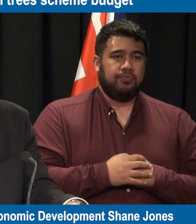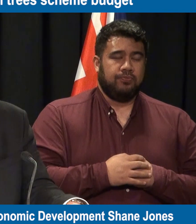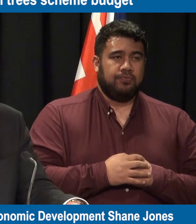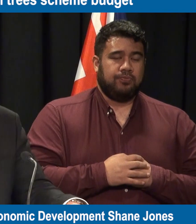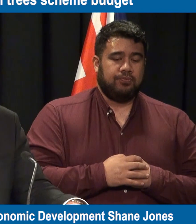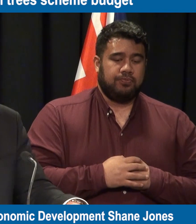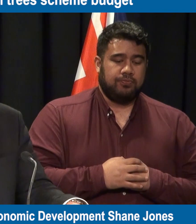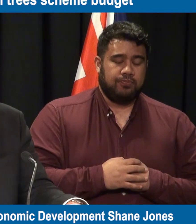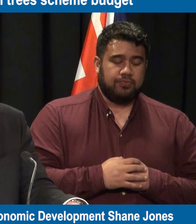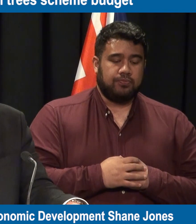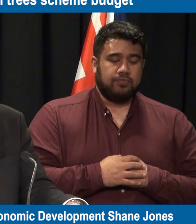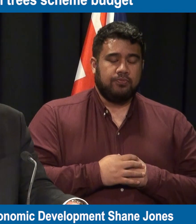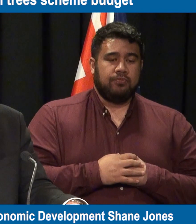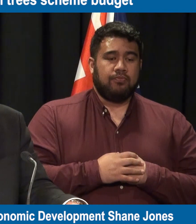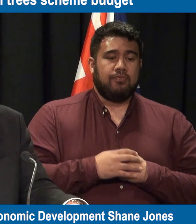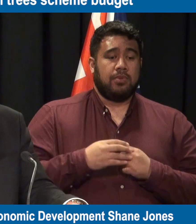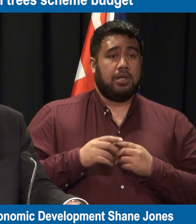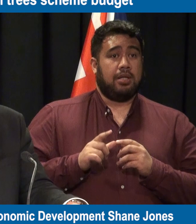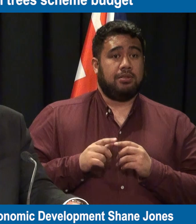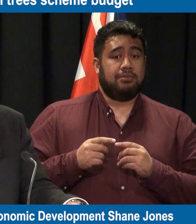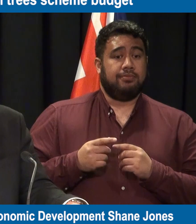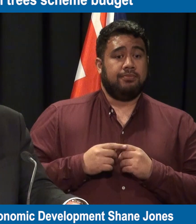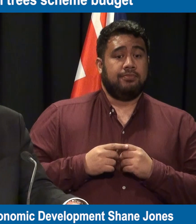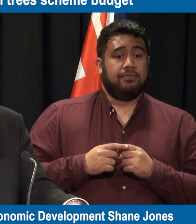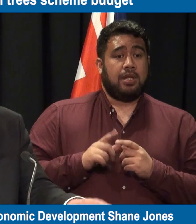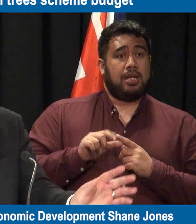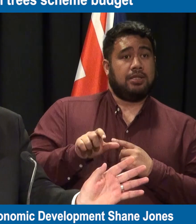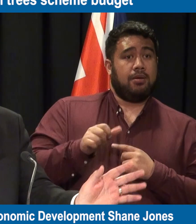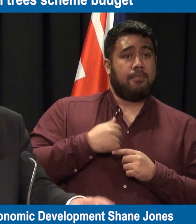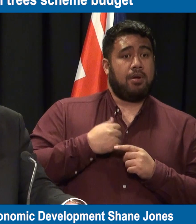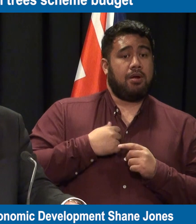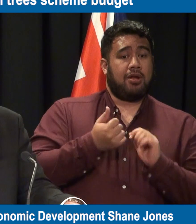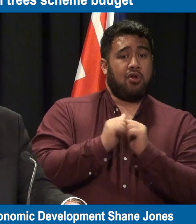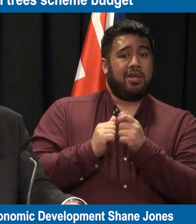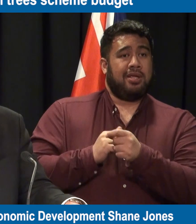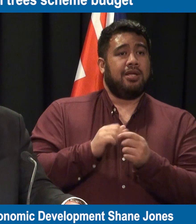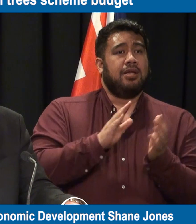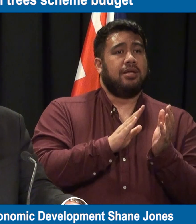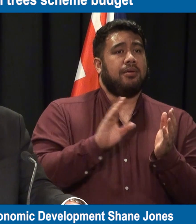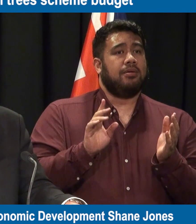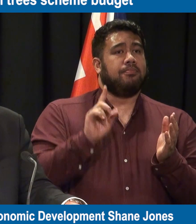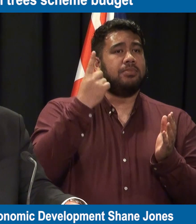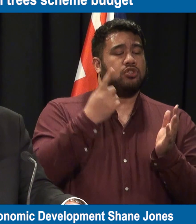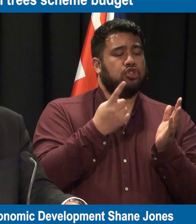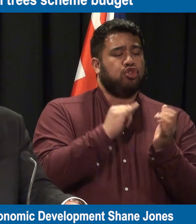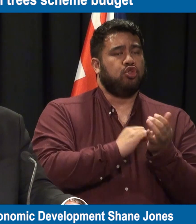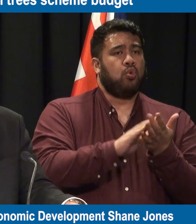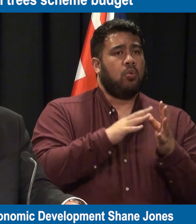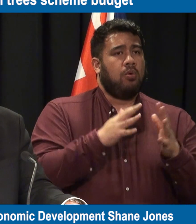Later on, my colleague Mr. Shaw is talking about matters related to